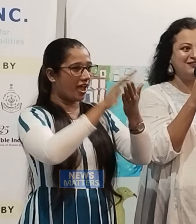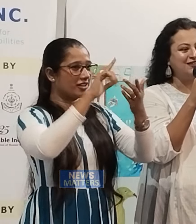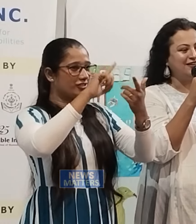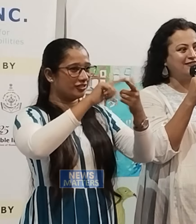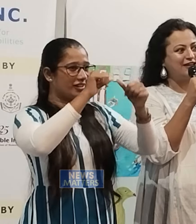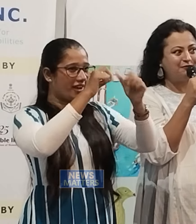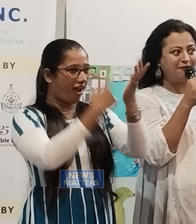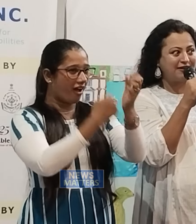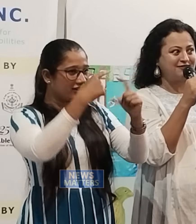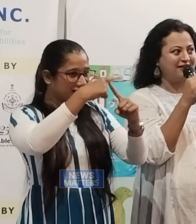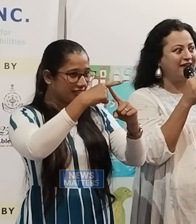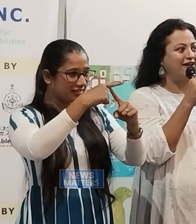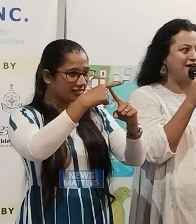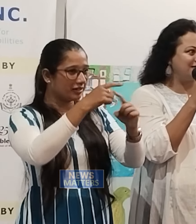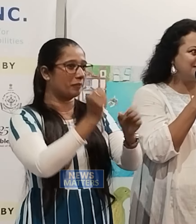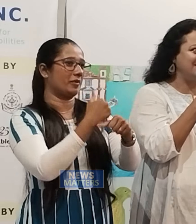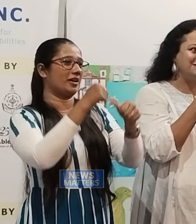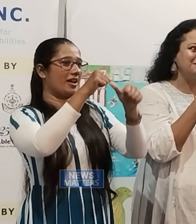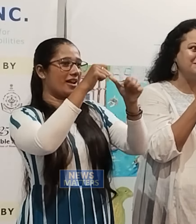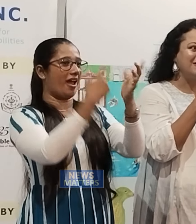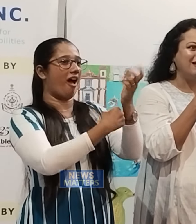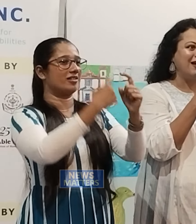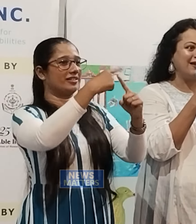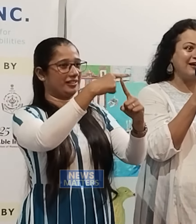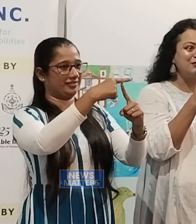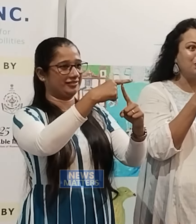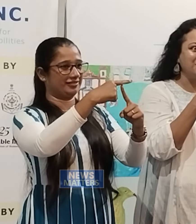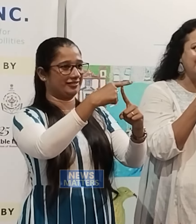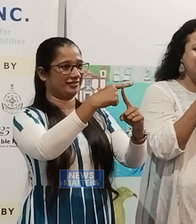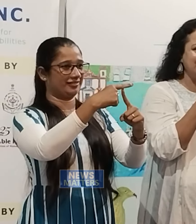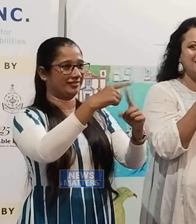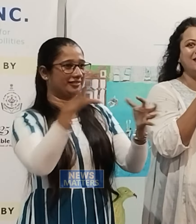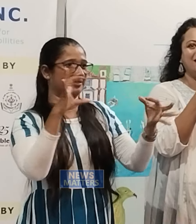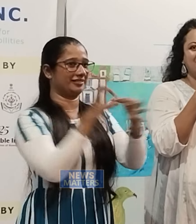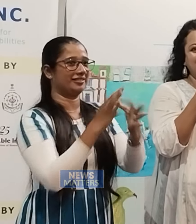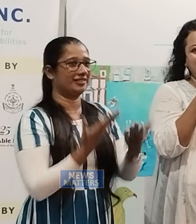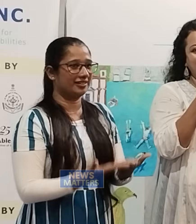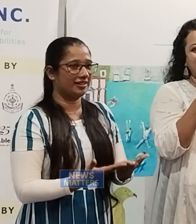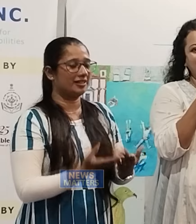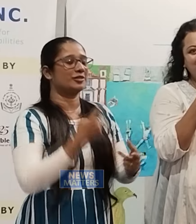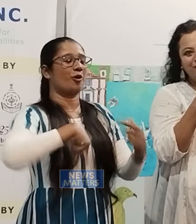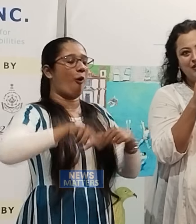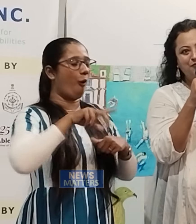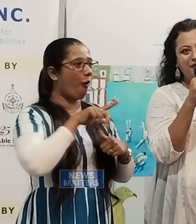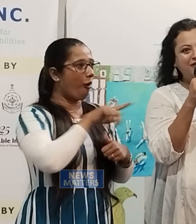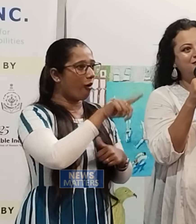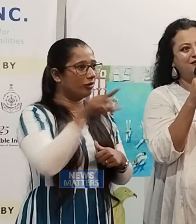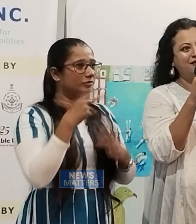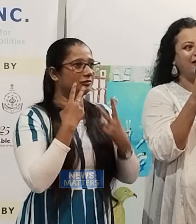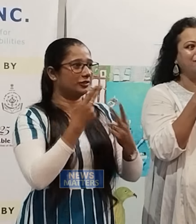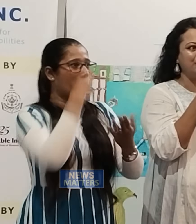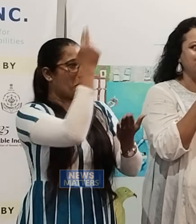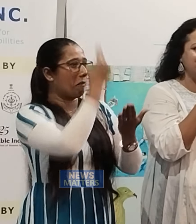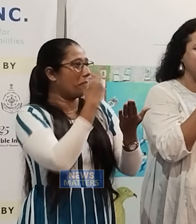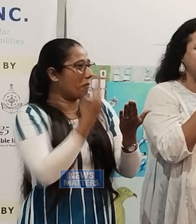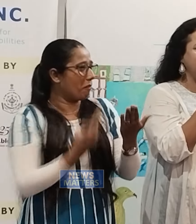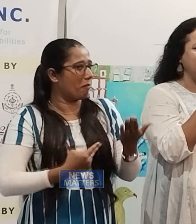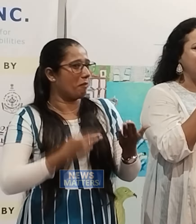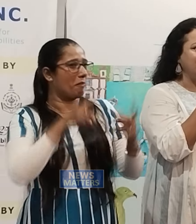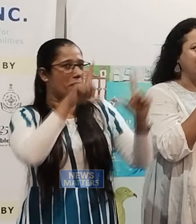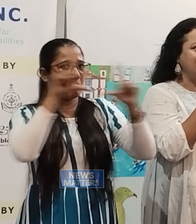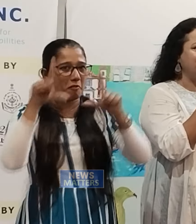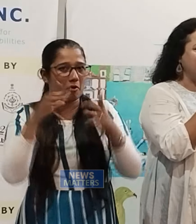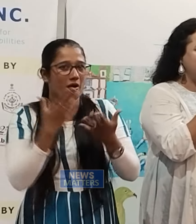H-E-A-R-T that met A-R-T. And that's what we see in every painting, every